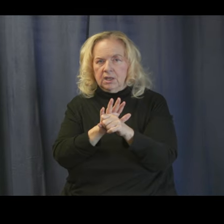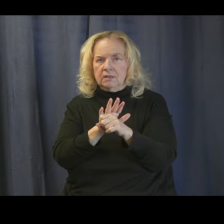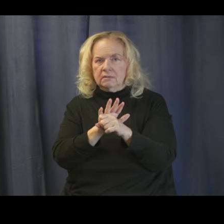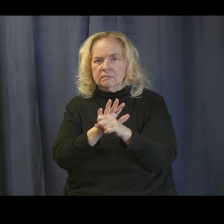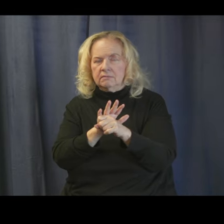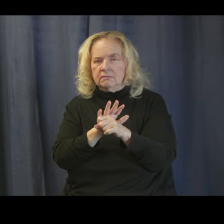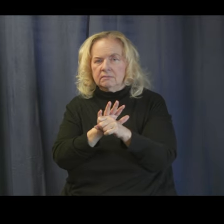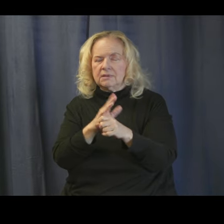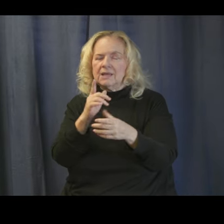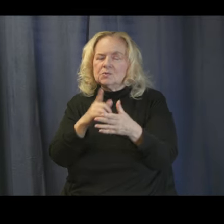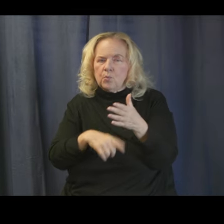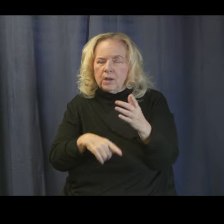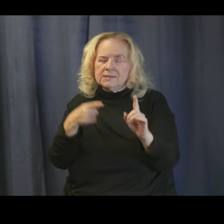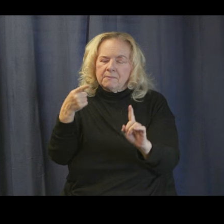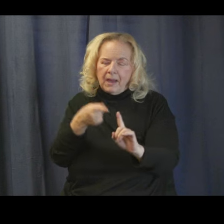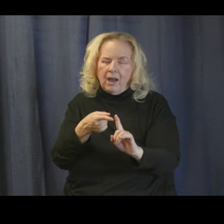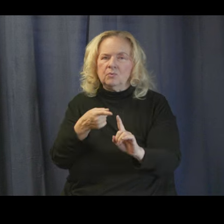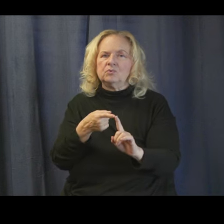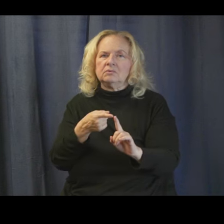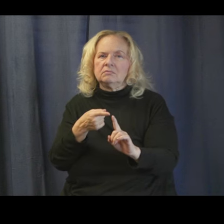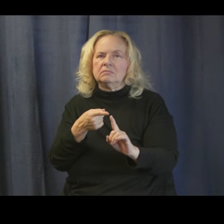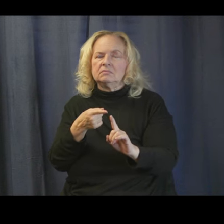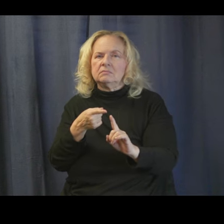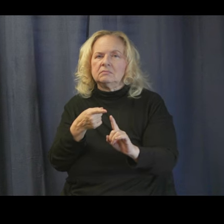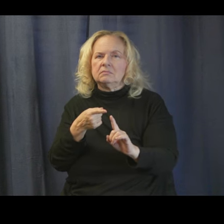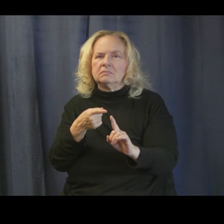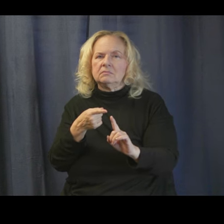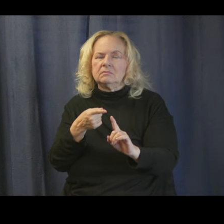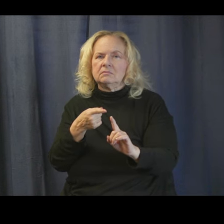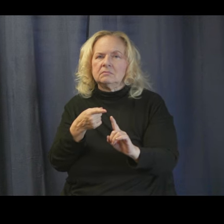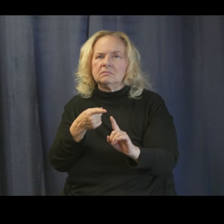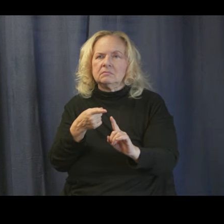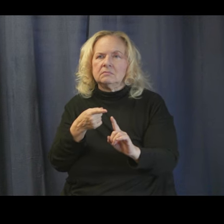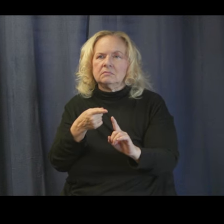completely. That's what it's all about.